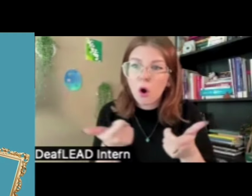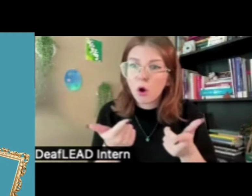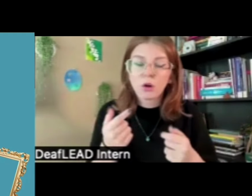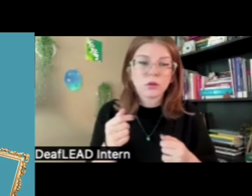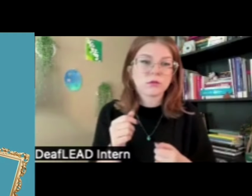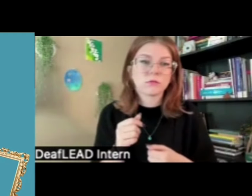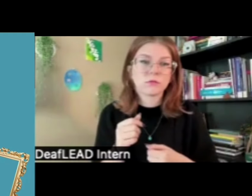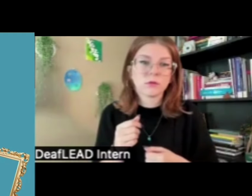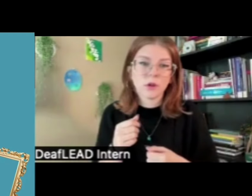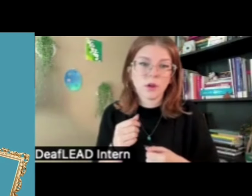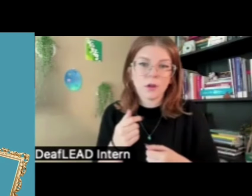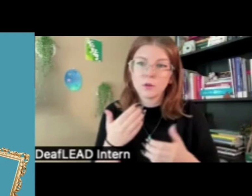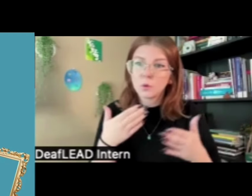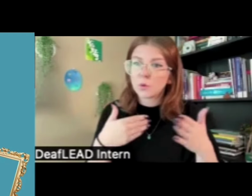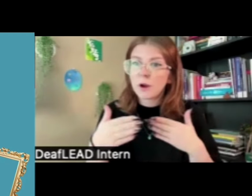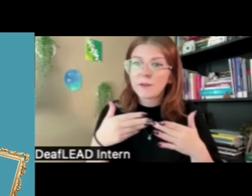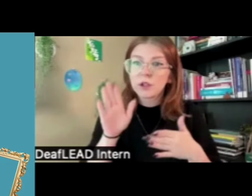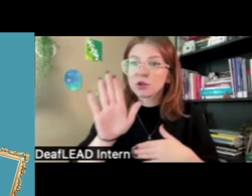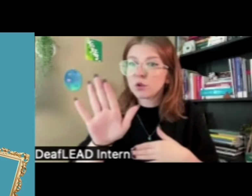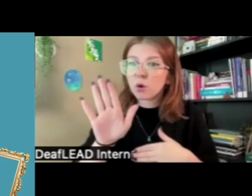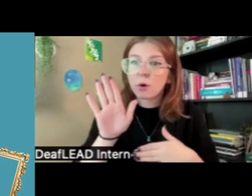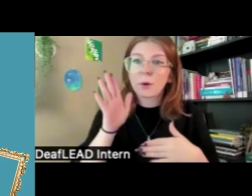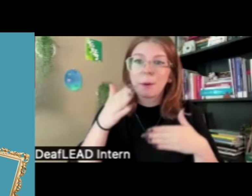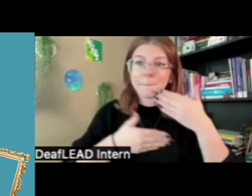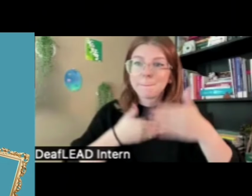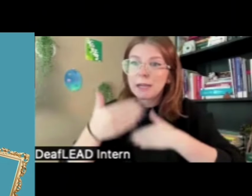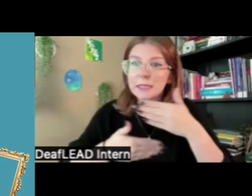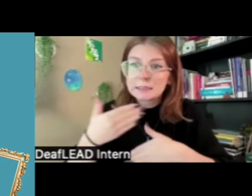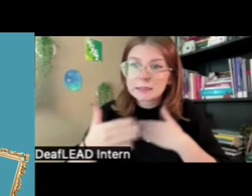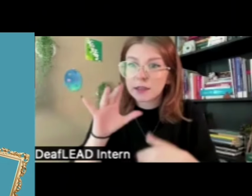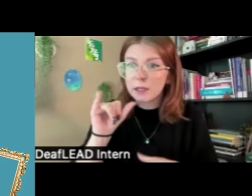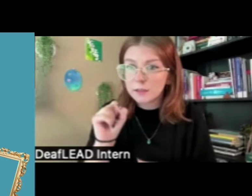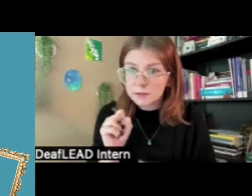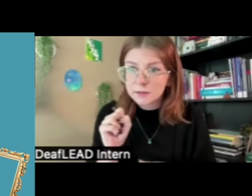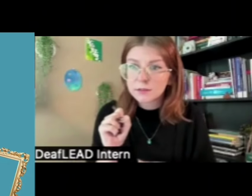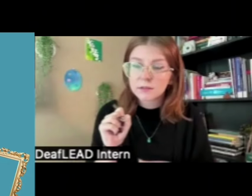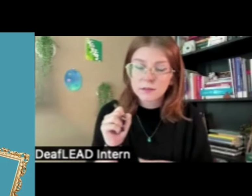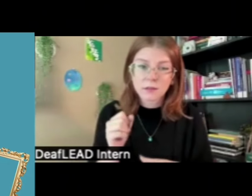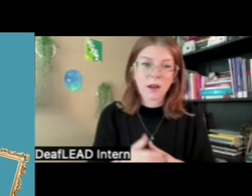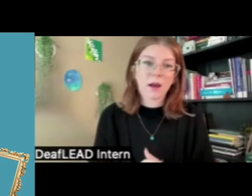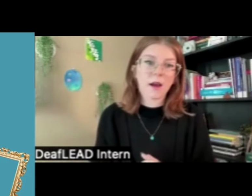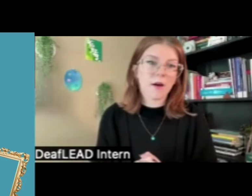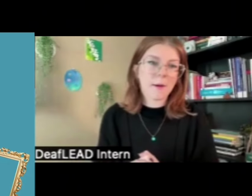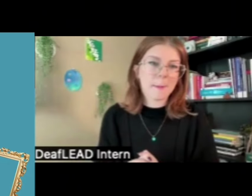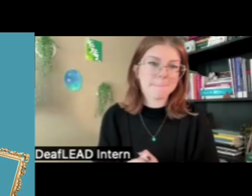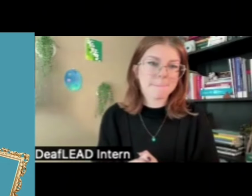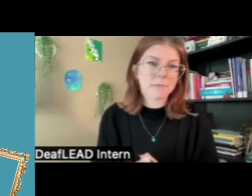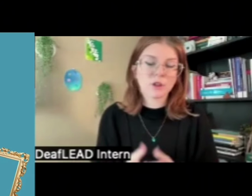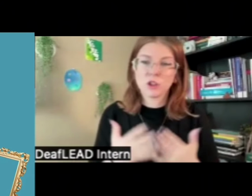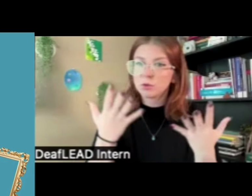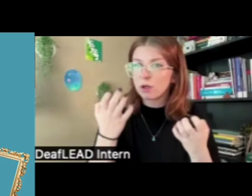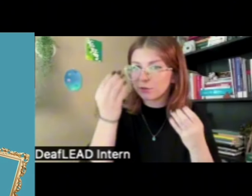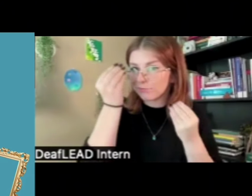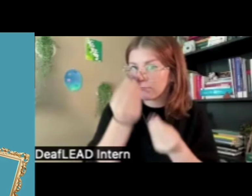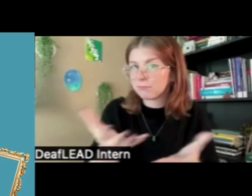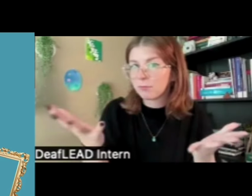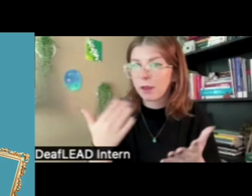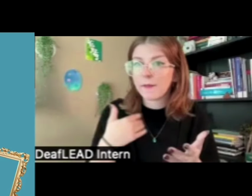don't have to finish. You don't have to color it all in. Really, whatever your pace is